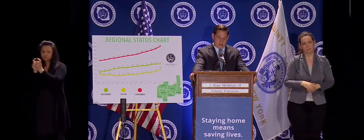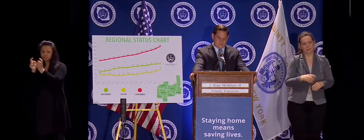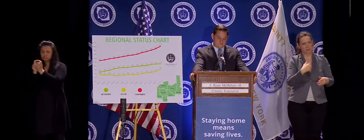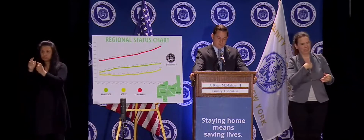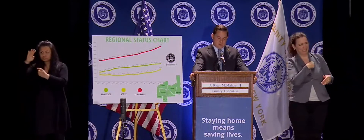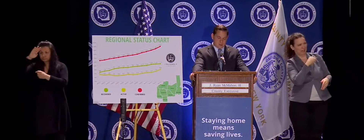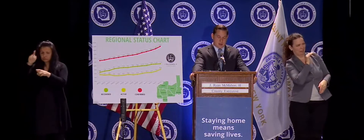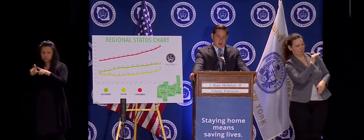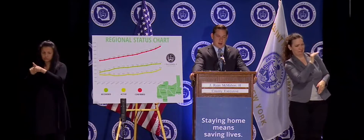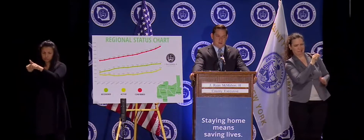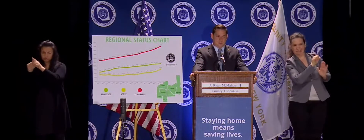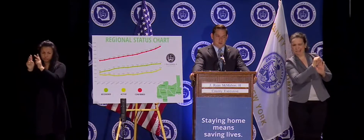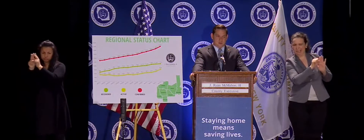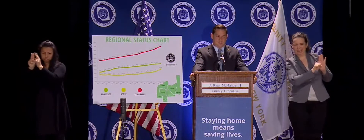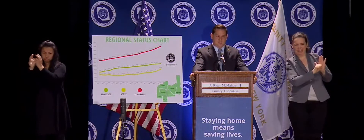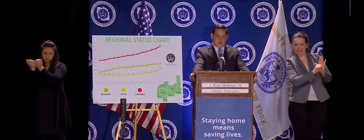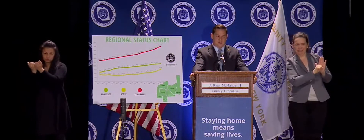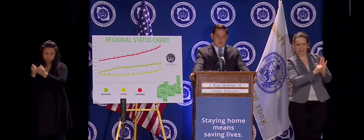together a plan